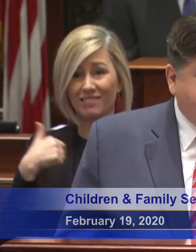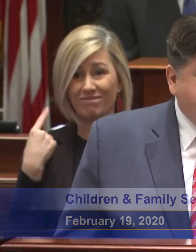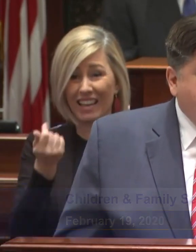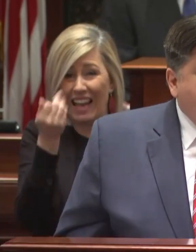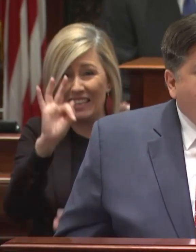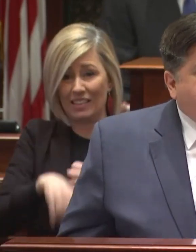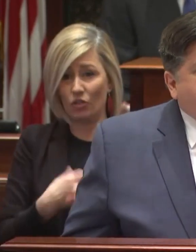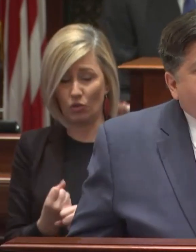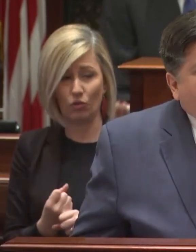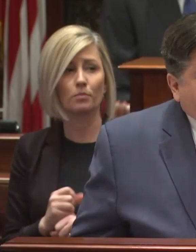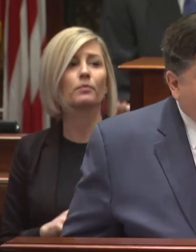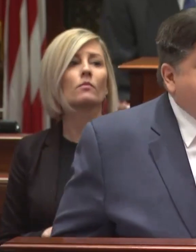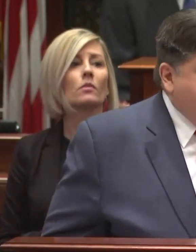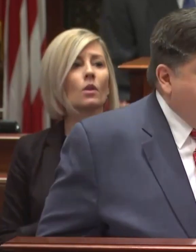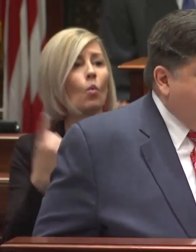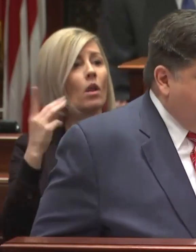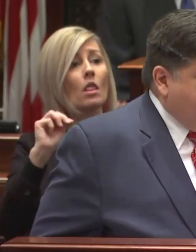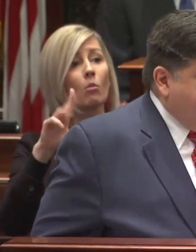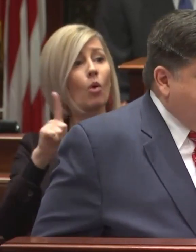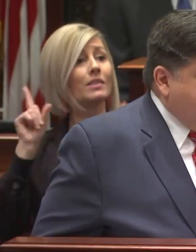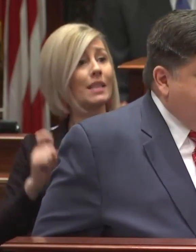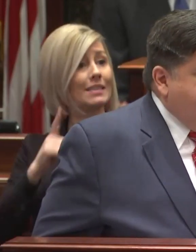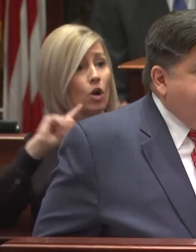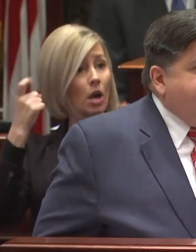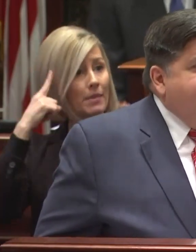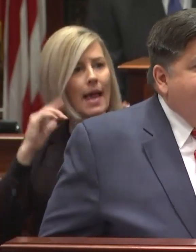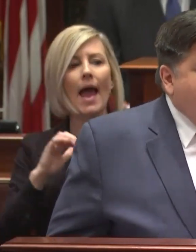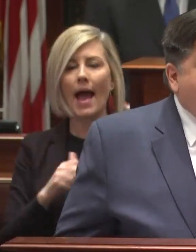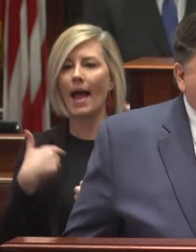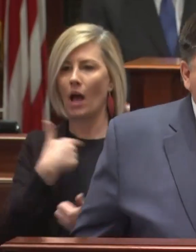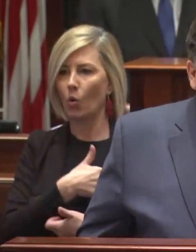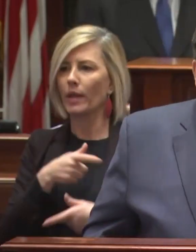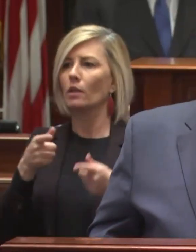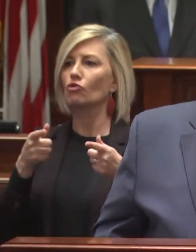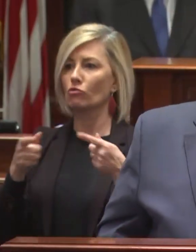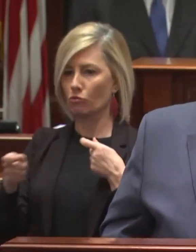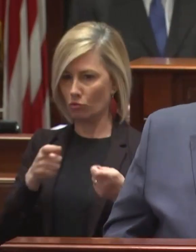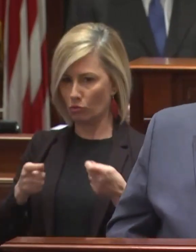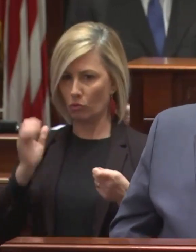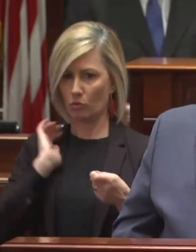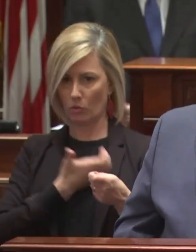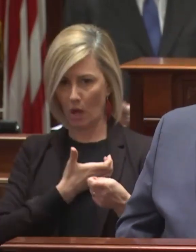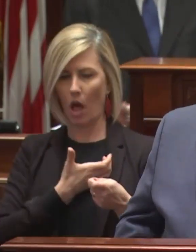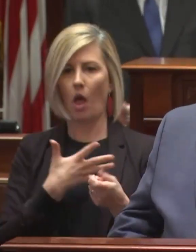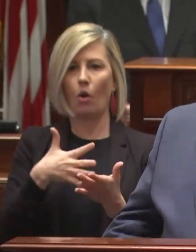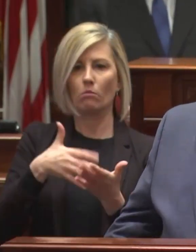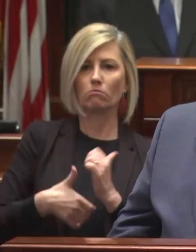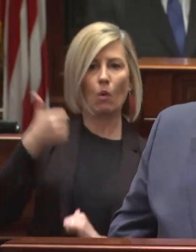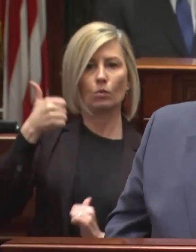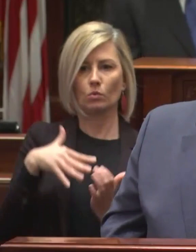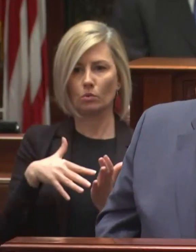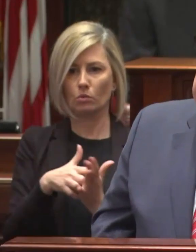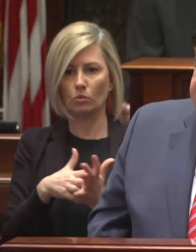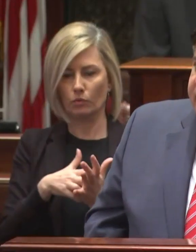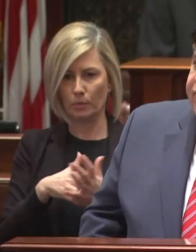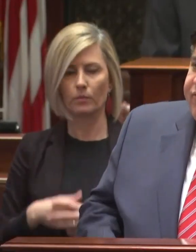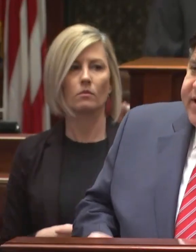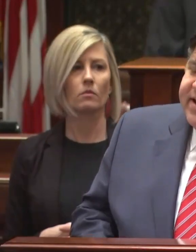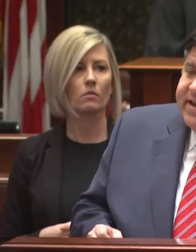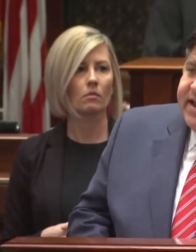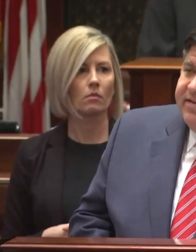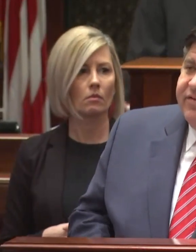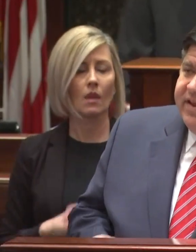years. One of the moral tests of government is how we treat our most vulnerable.